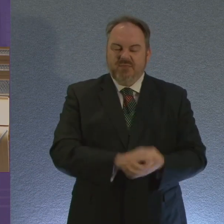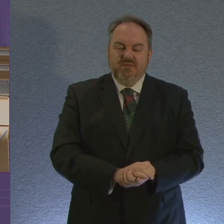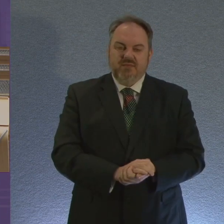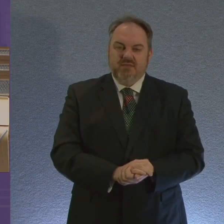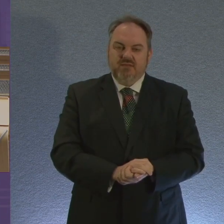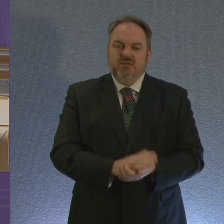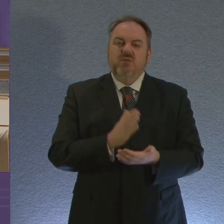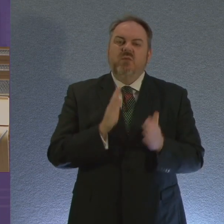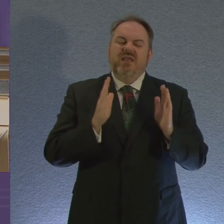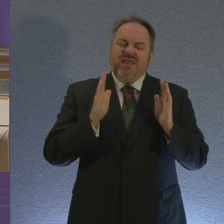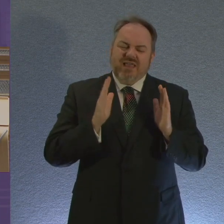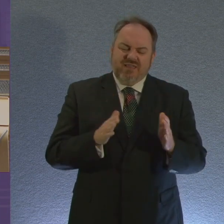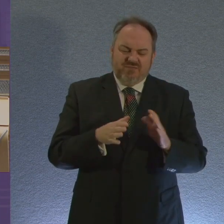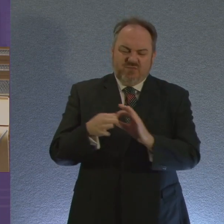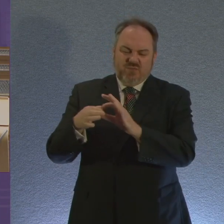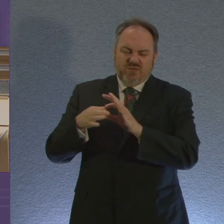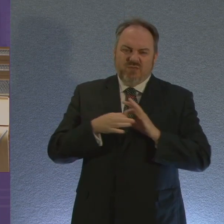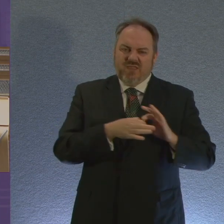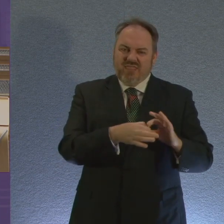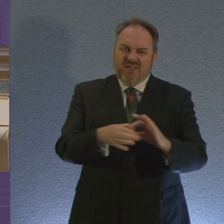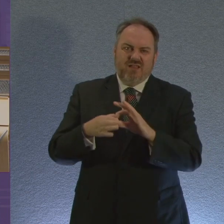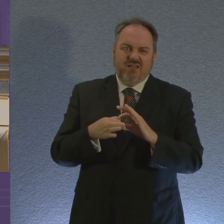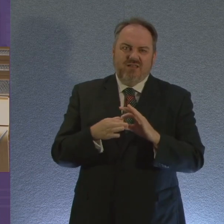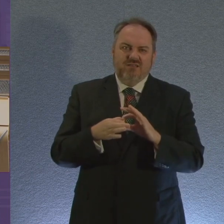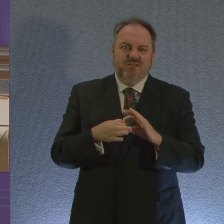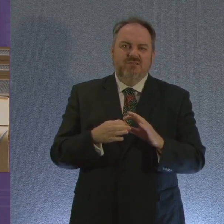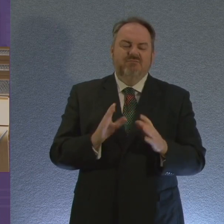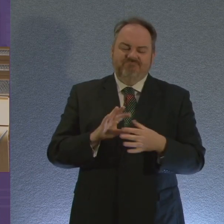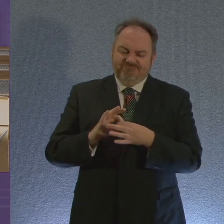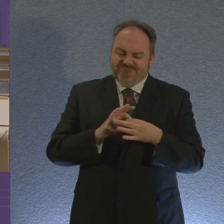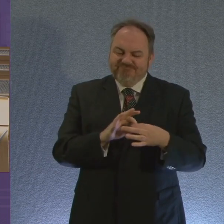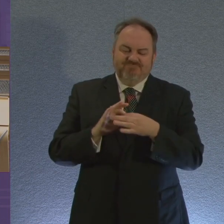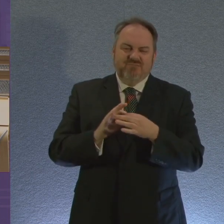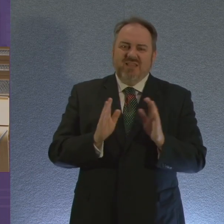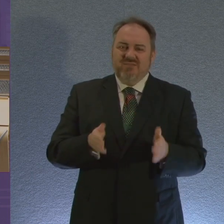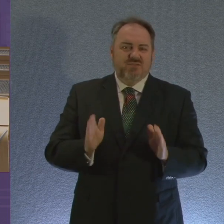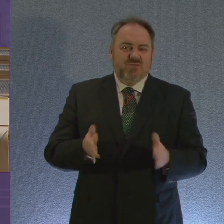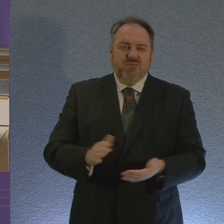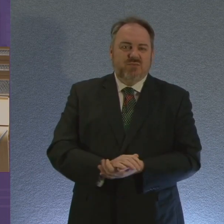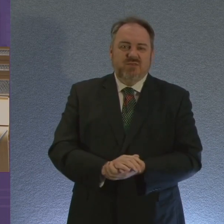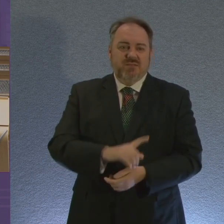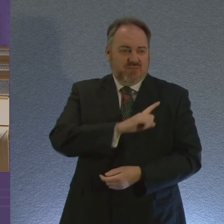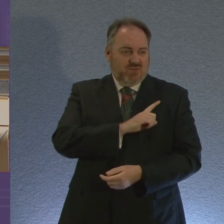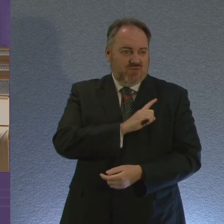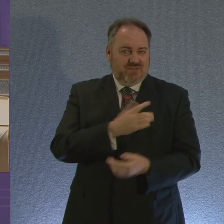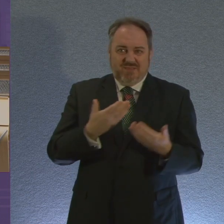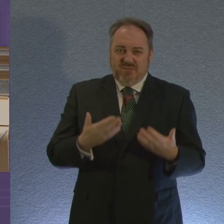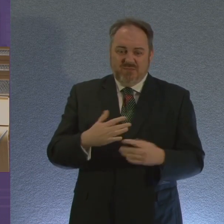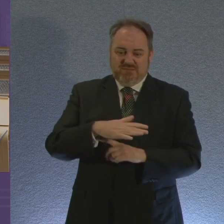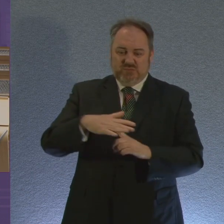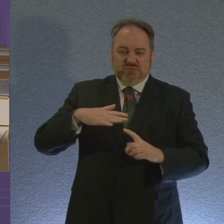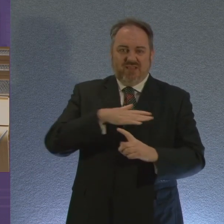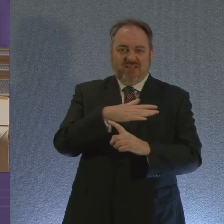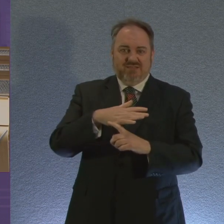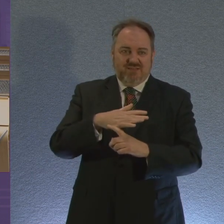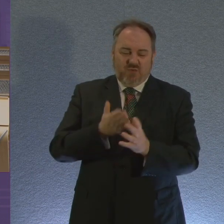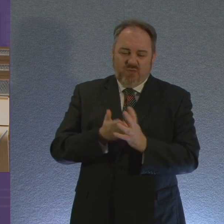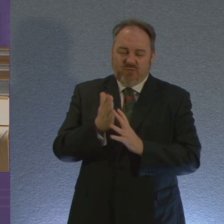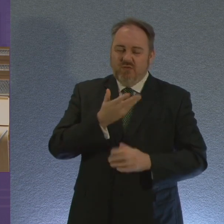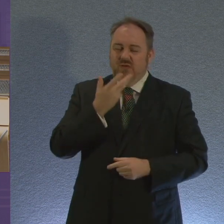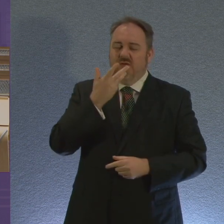work together. We must unite where we can, taking the right steps to manage our society in a dreadful period